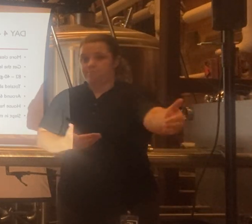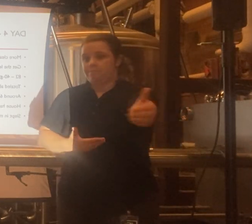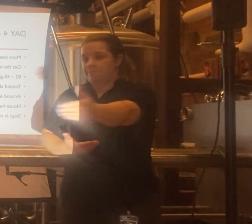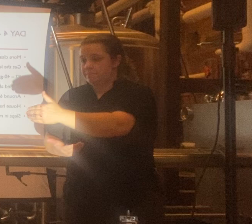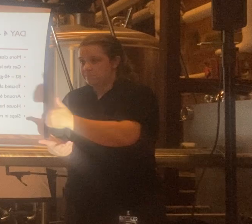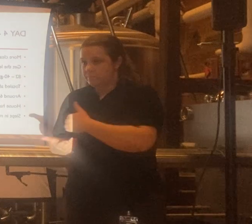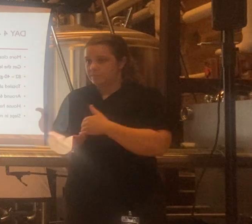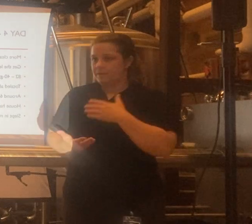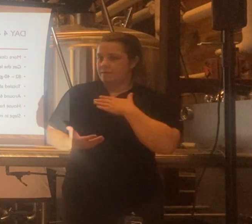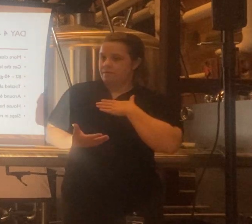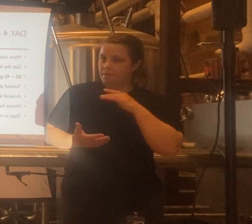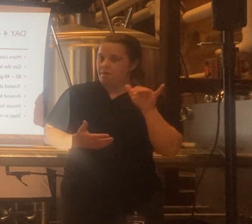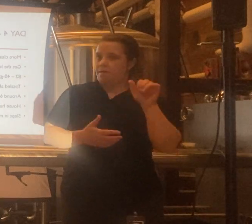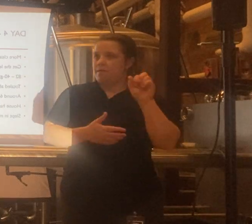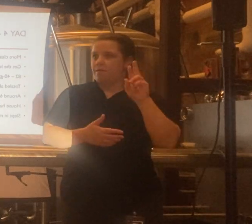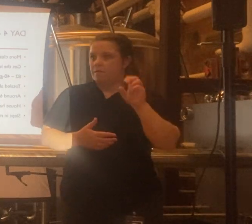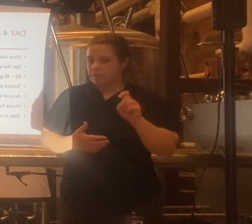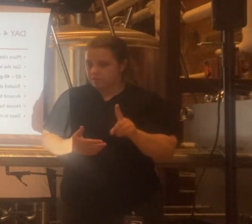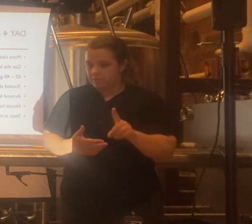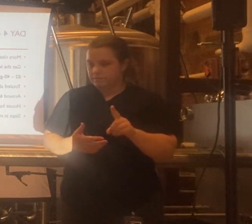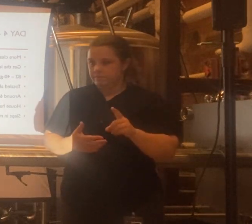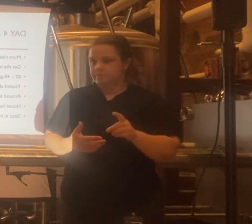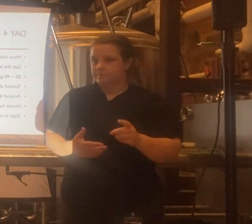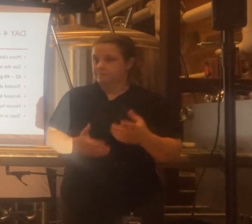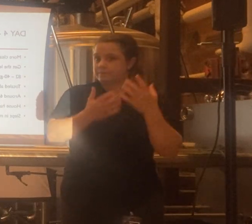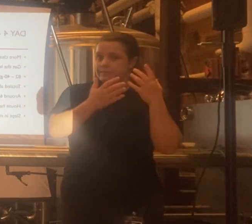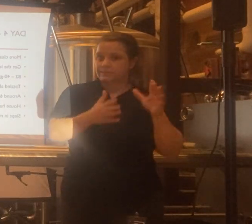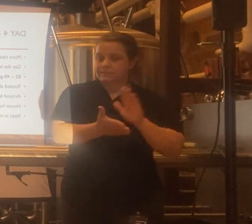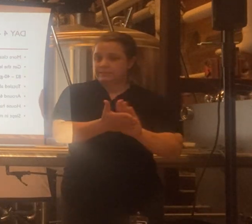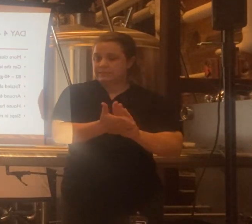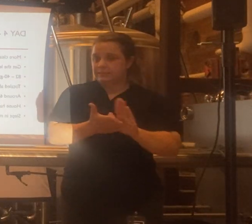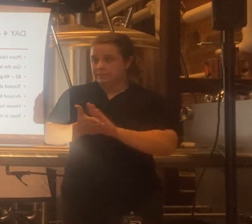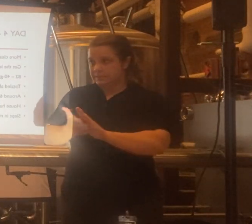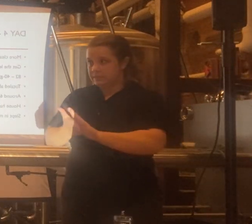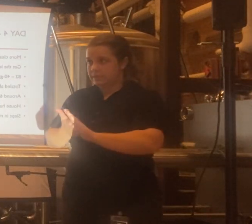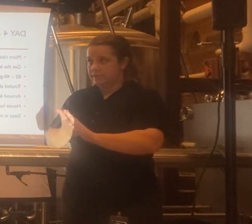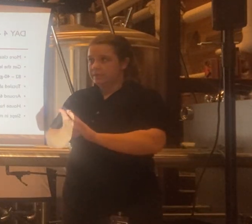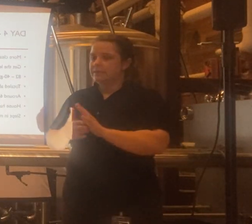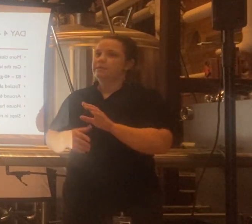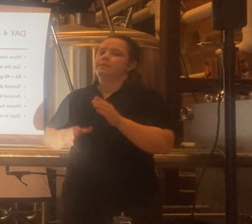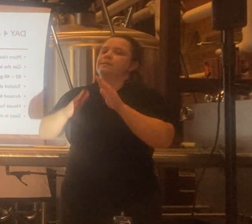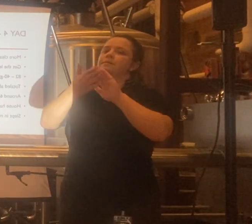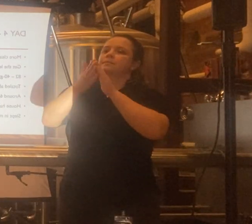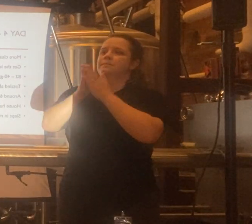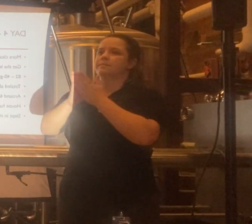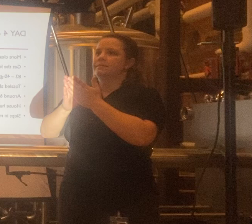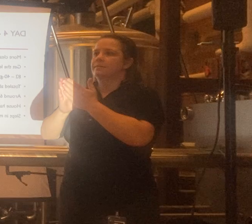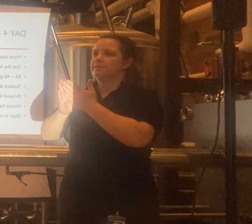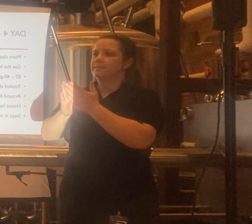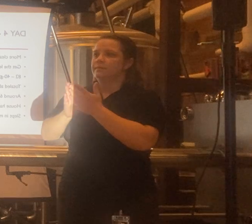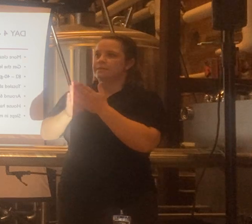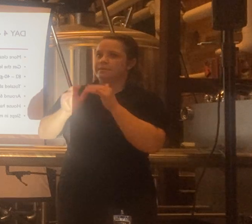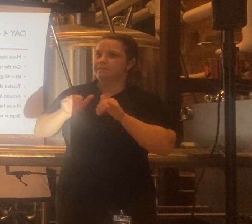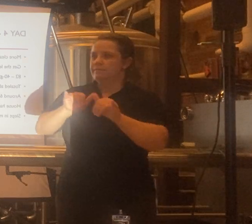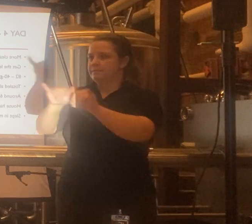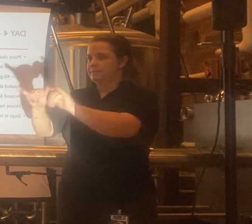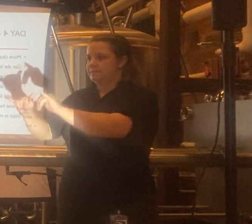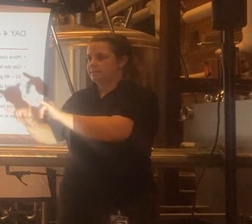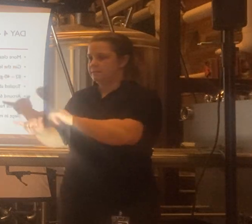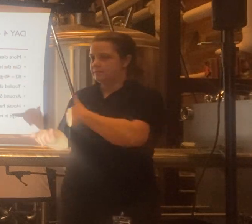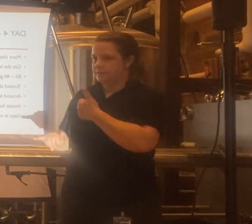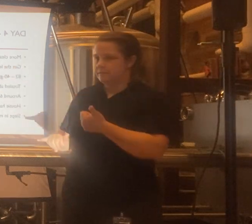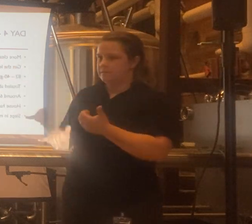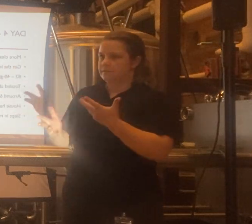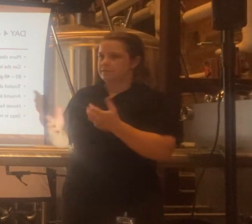was cleaned up except for these branches. The city got to those eventually. But it was nice. So about 6 o'clock on Saturday, the power comes